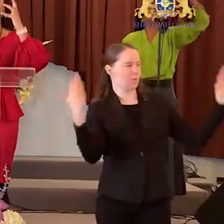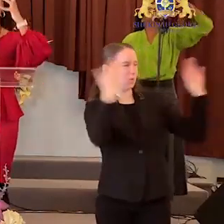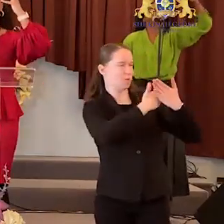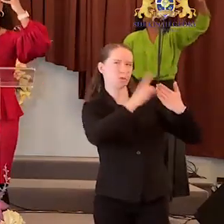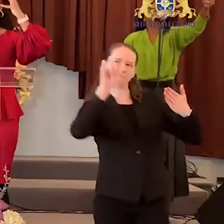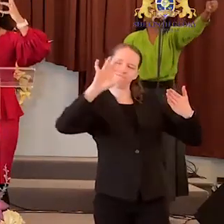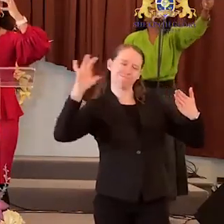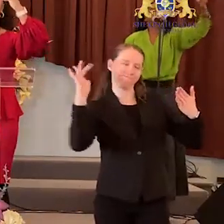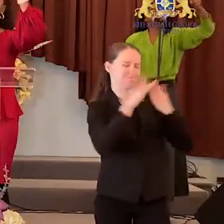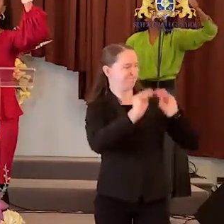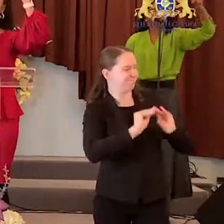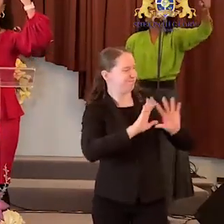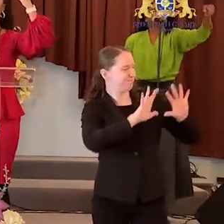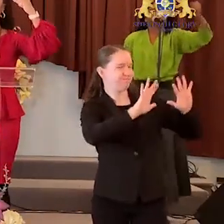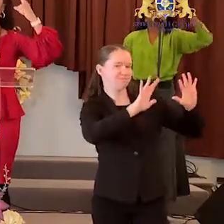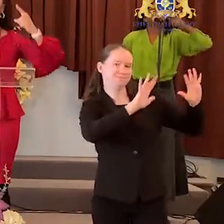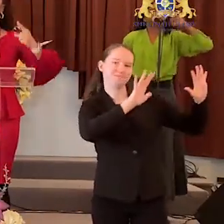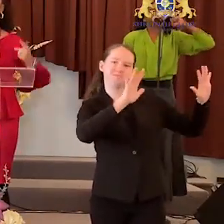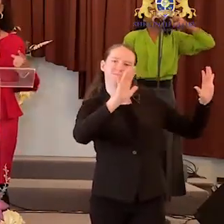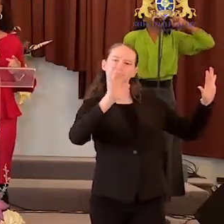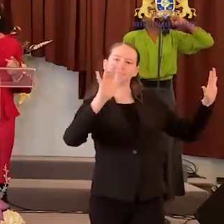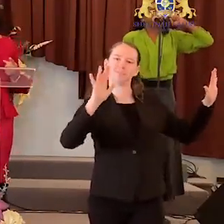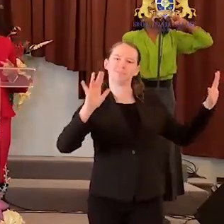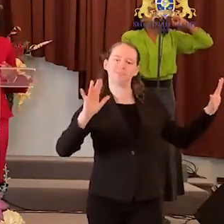Into the darkness you shine.